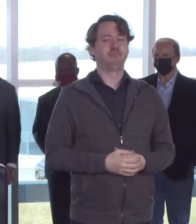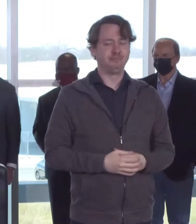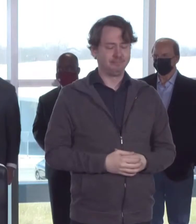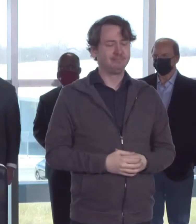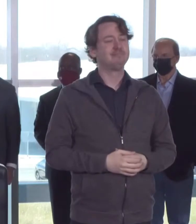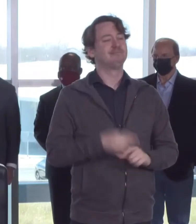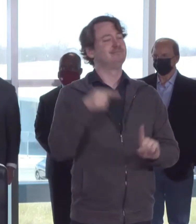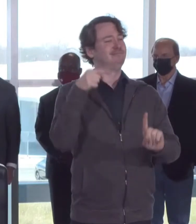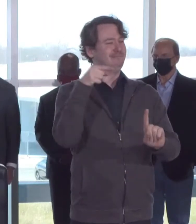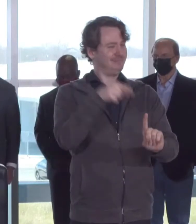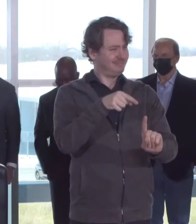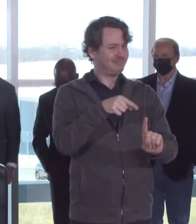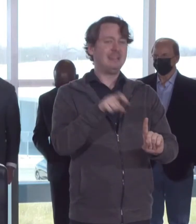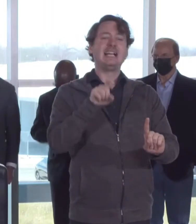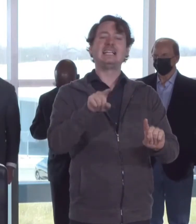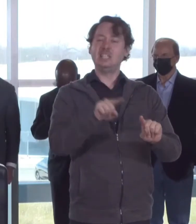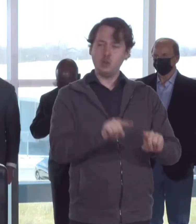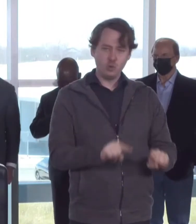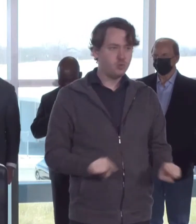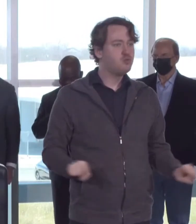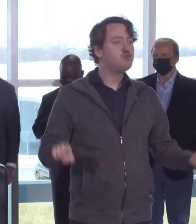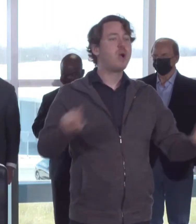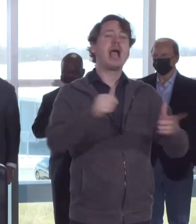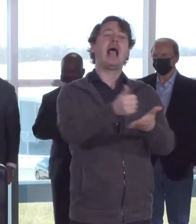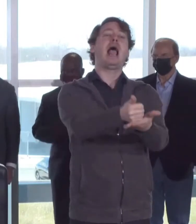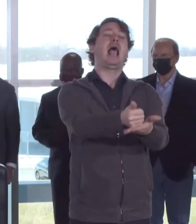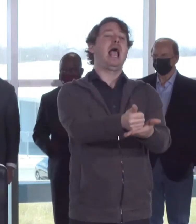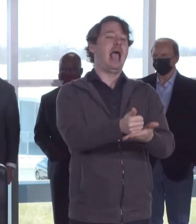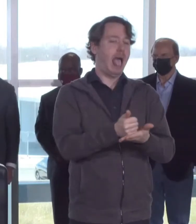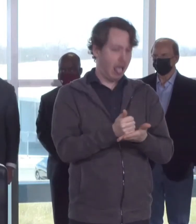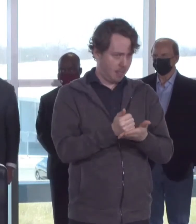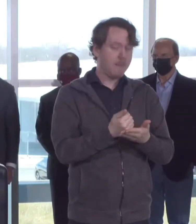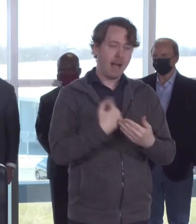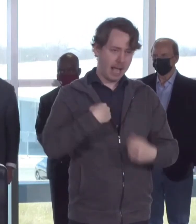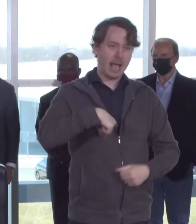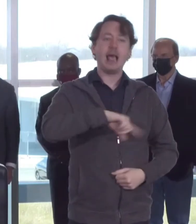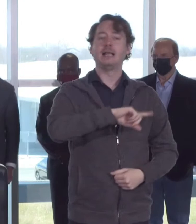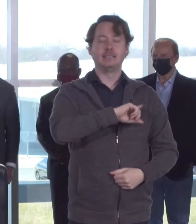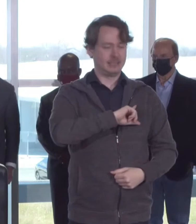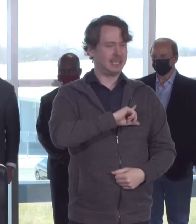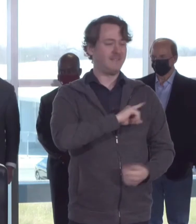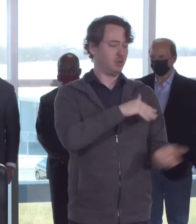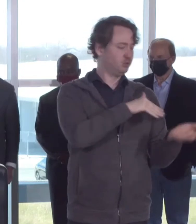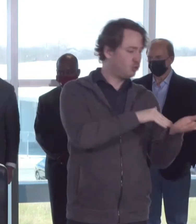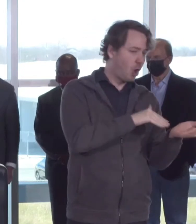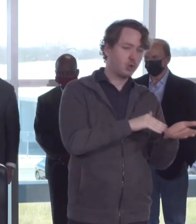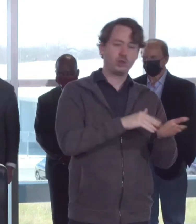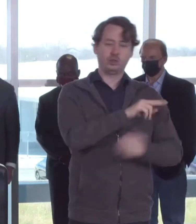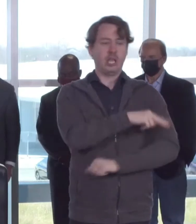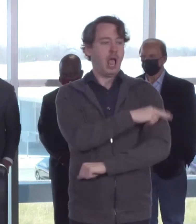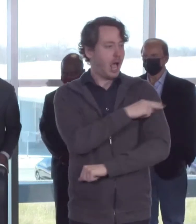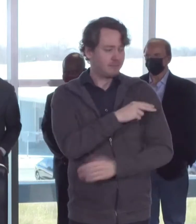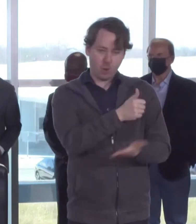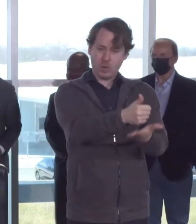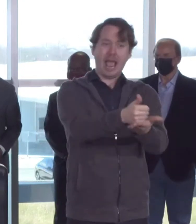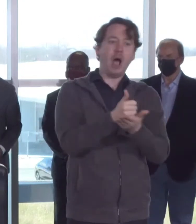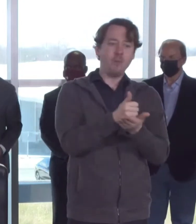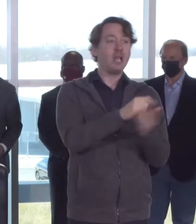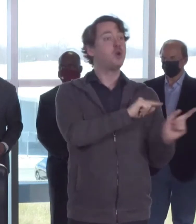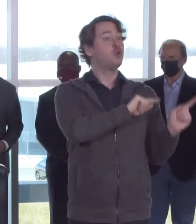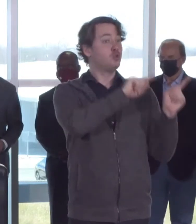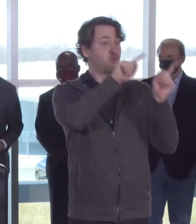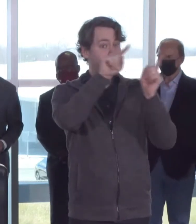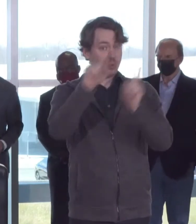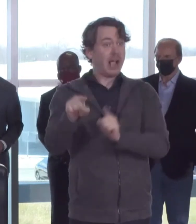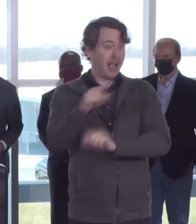point, we really need you to help us in healthcare. We need you, the community, to come to the hospital if you